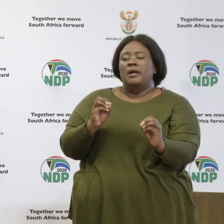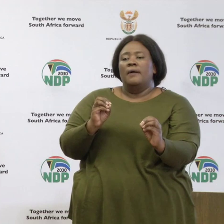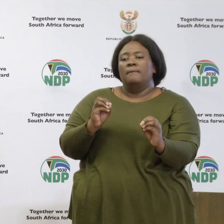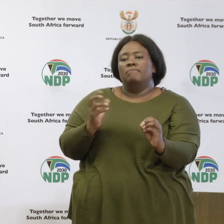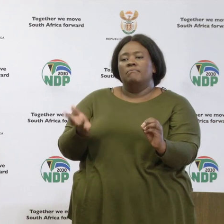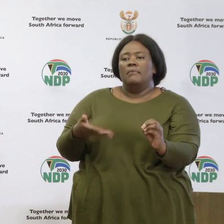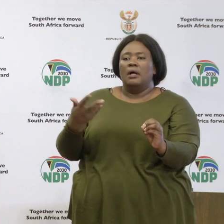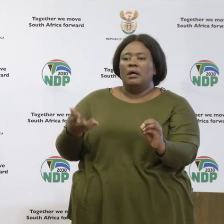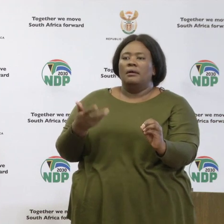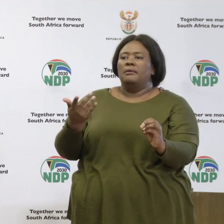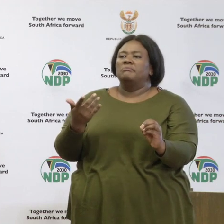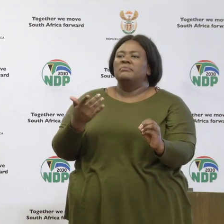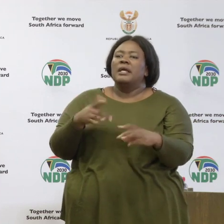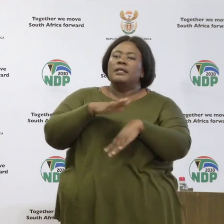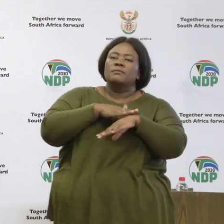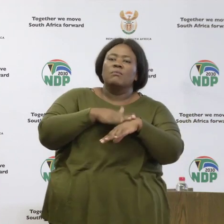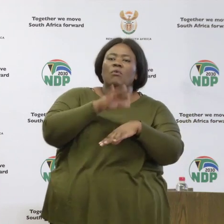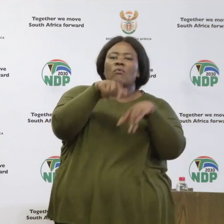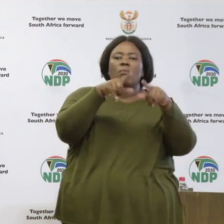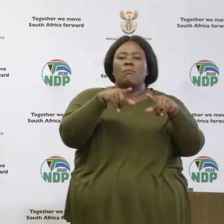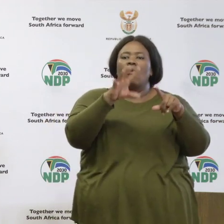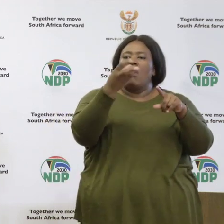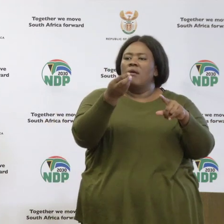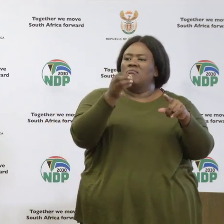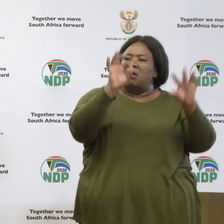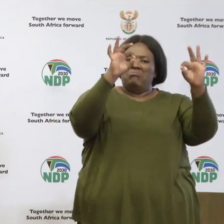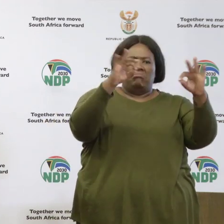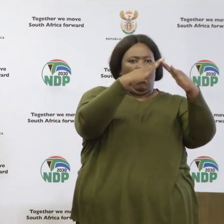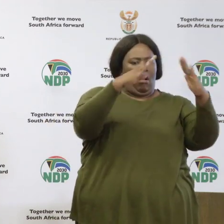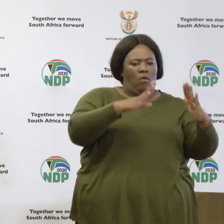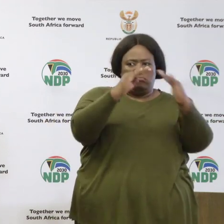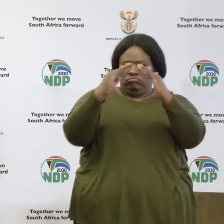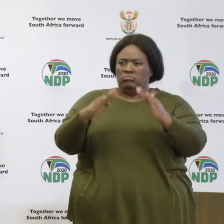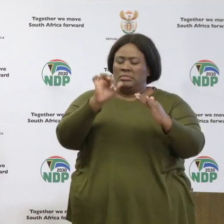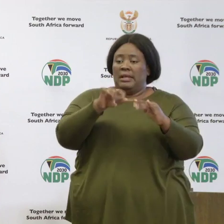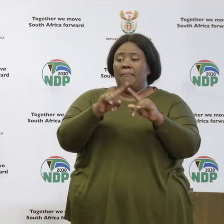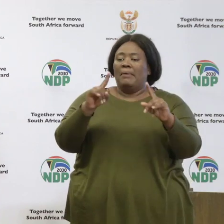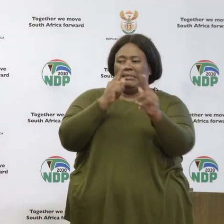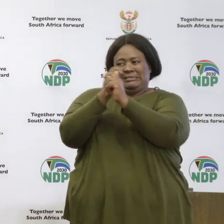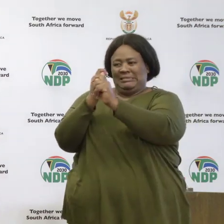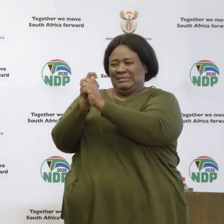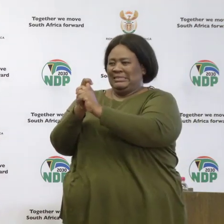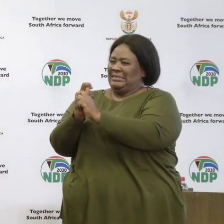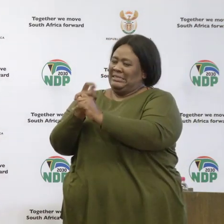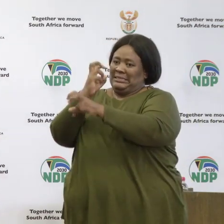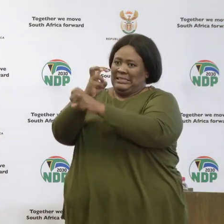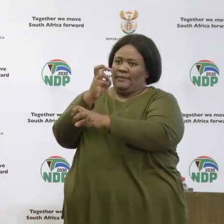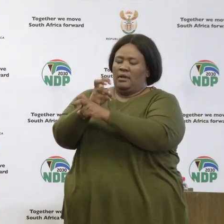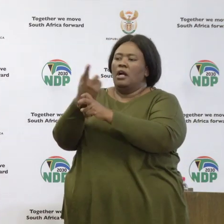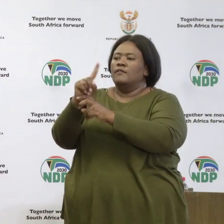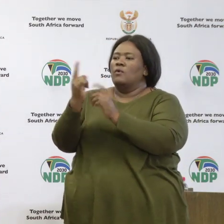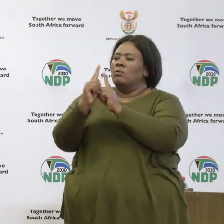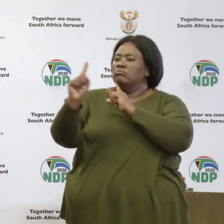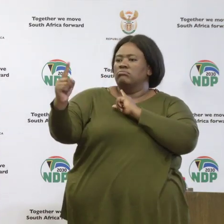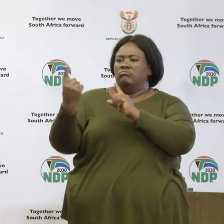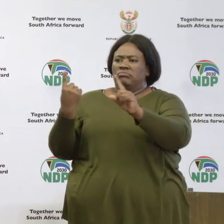a middle-class solution, until we are able to persuade the people in informal settlements that we need to